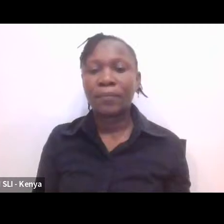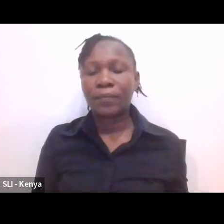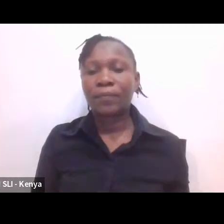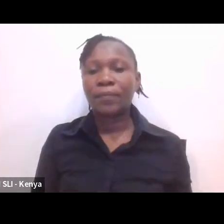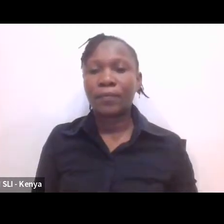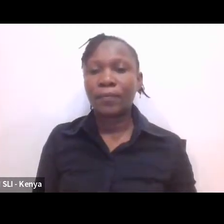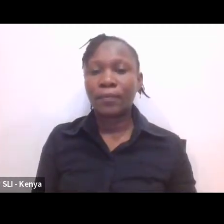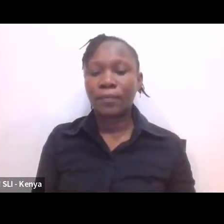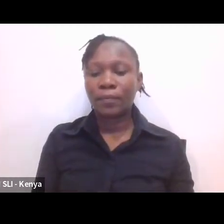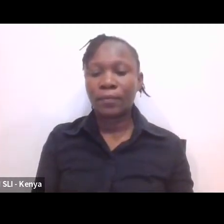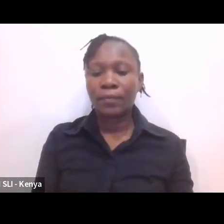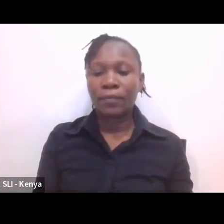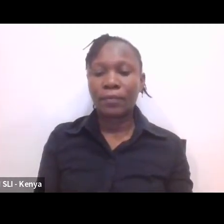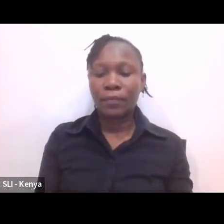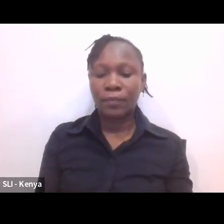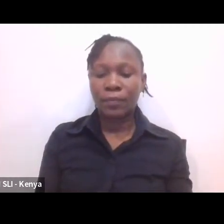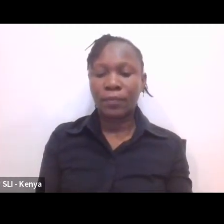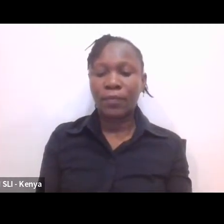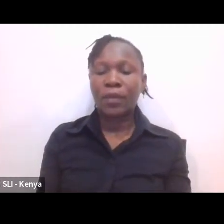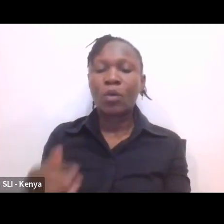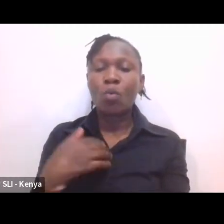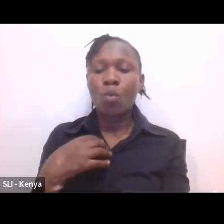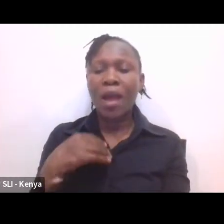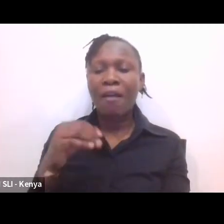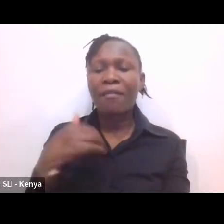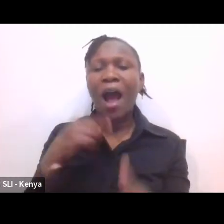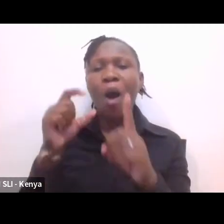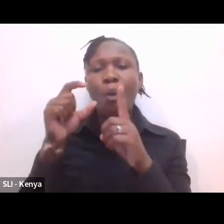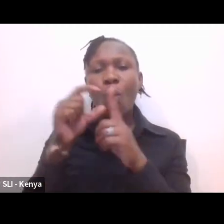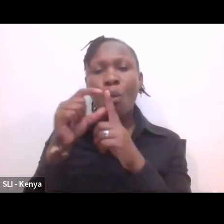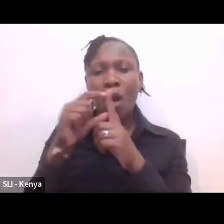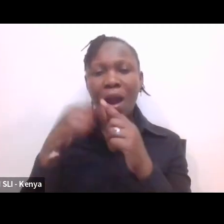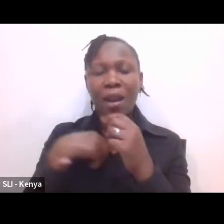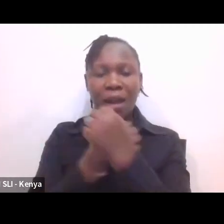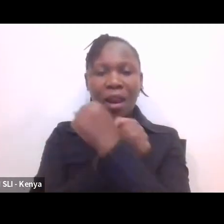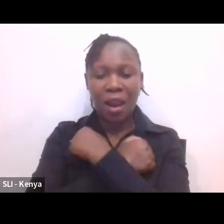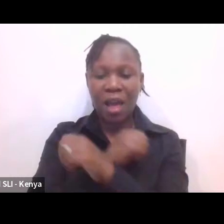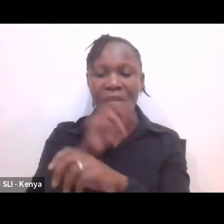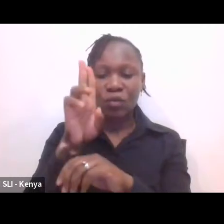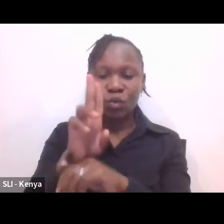There's a caravan metaphor I sometimes use. Just run with it.